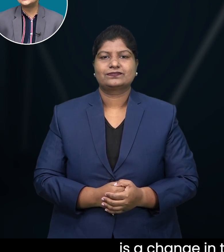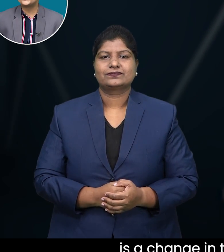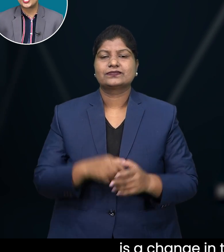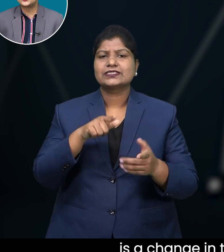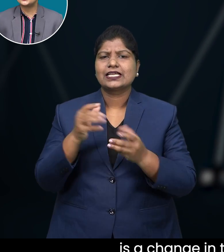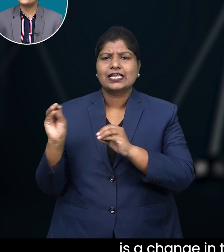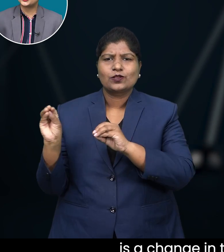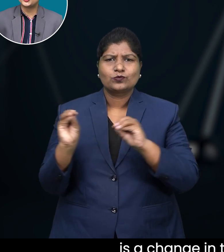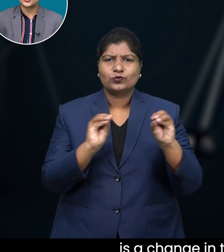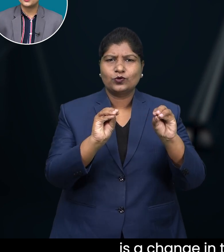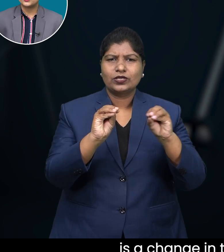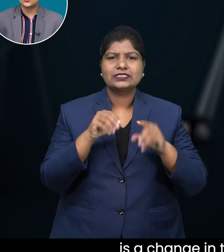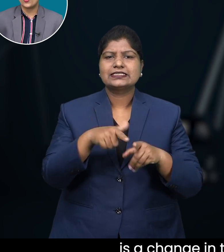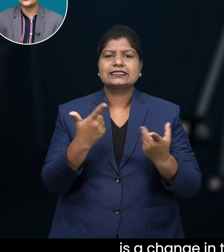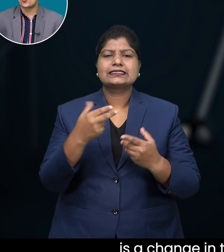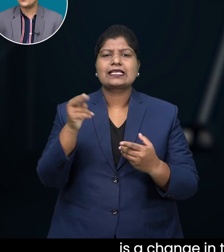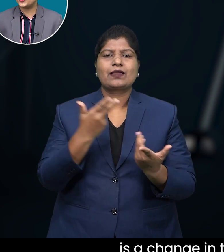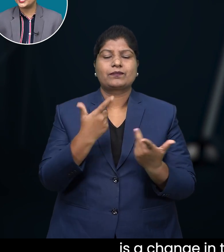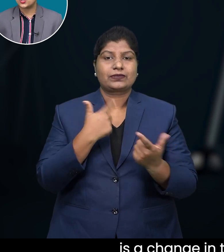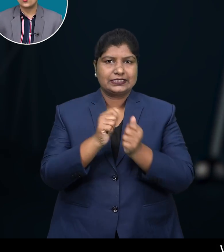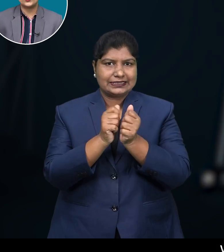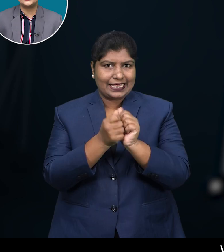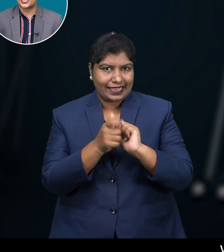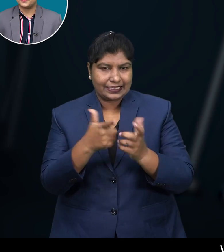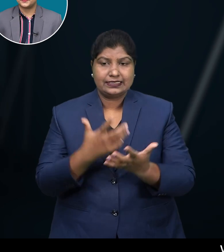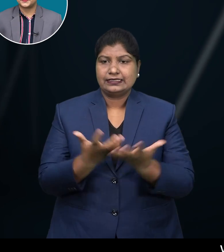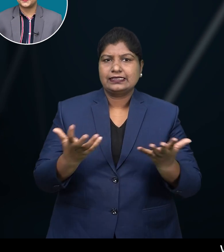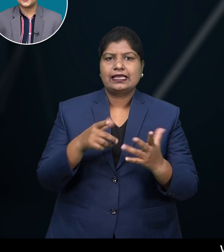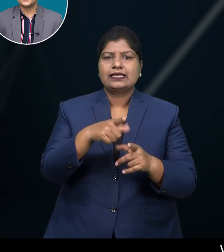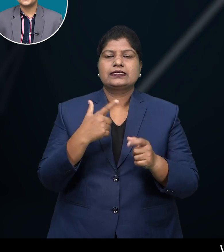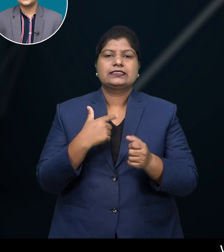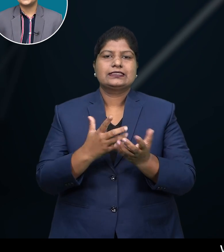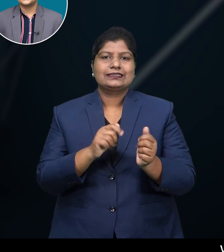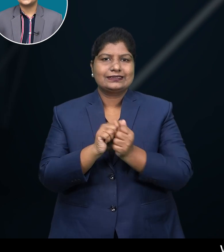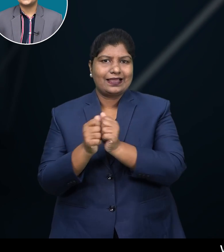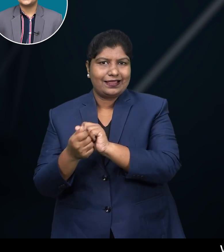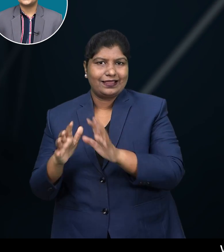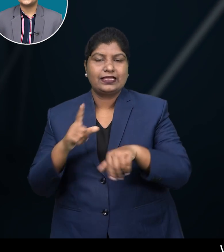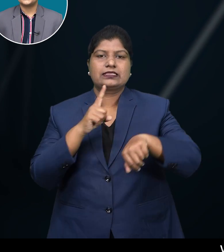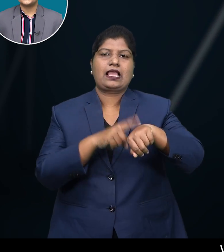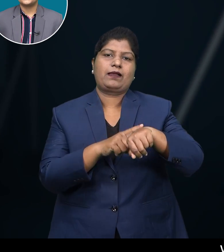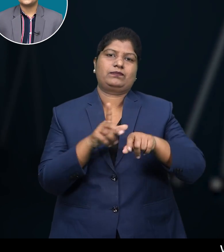Motion is a change in the position of an object with time.